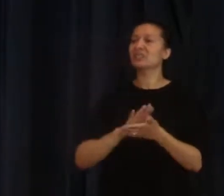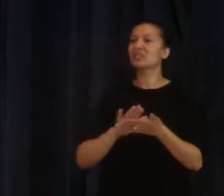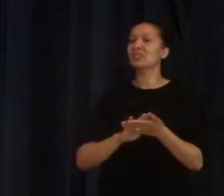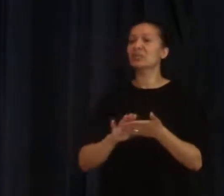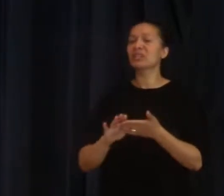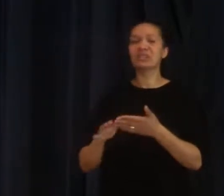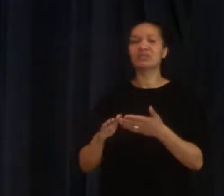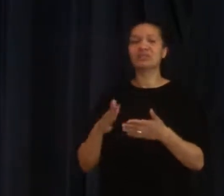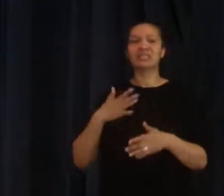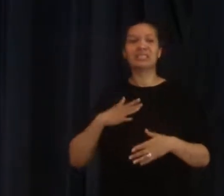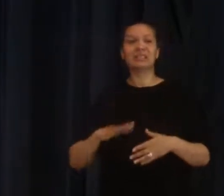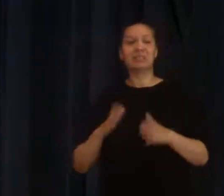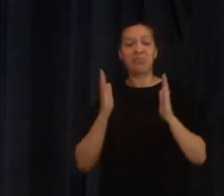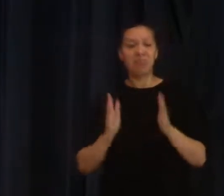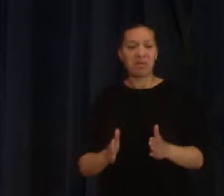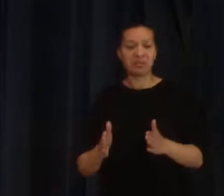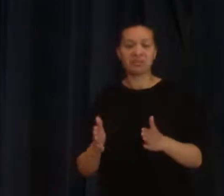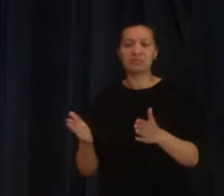received anyway